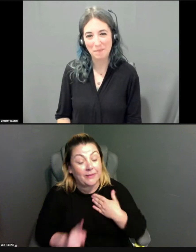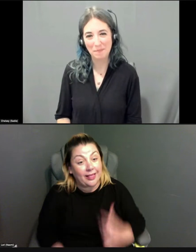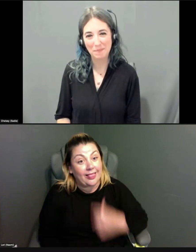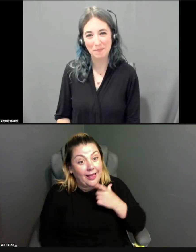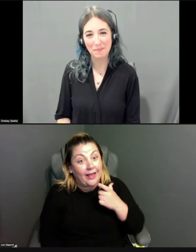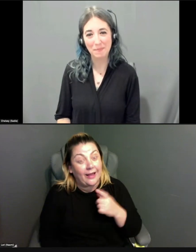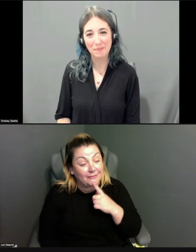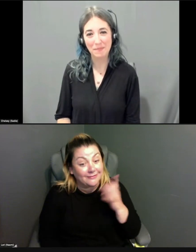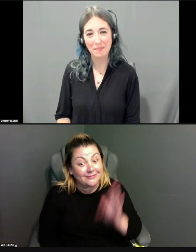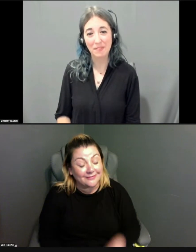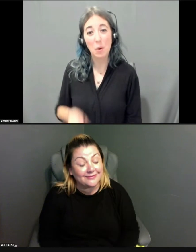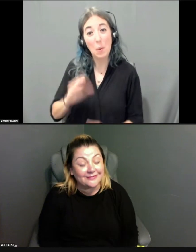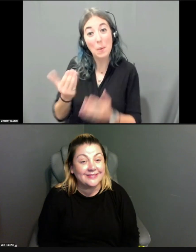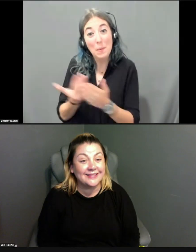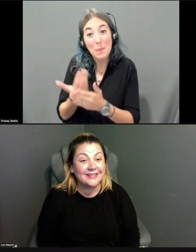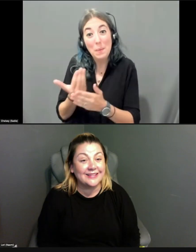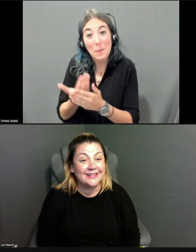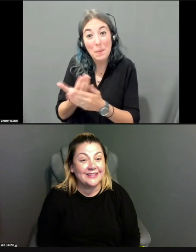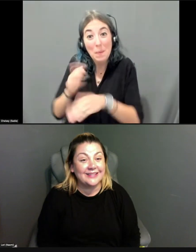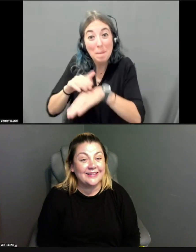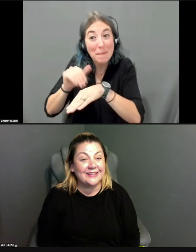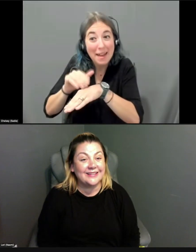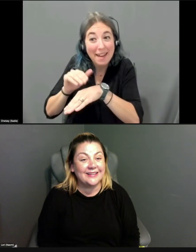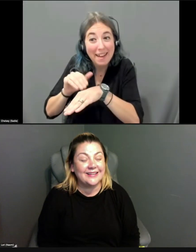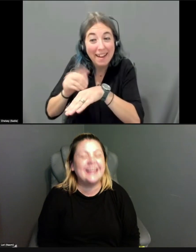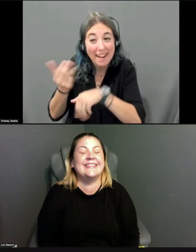pet. Yeah. Thank you.